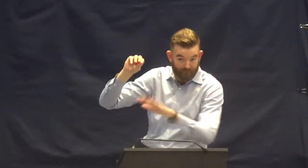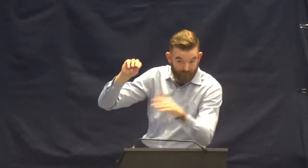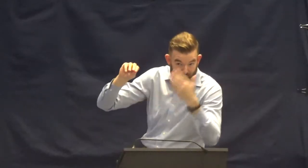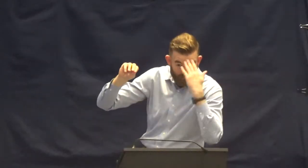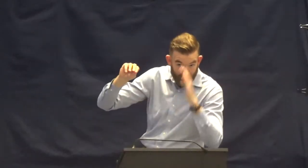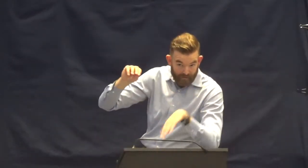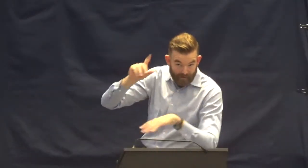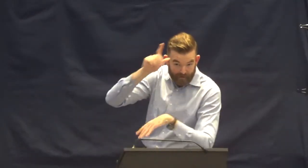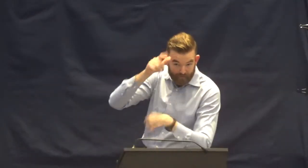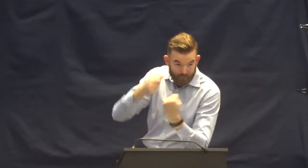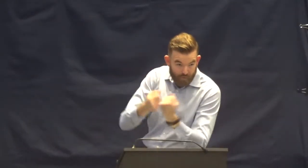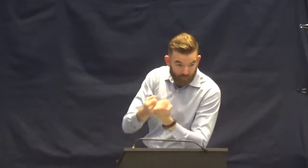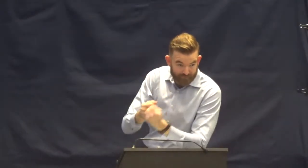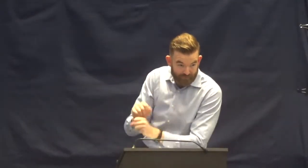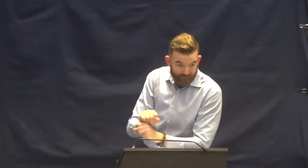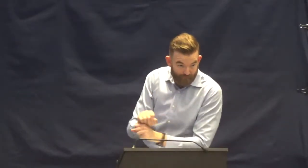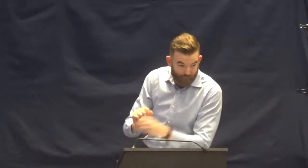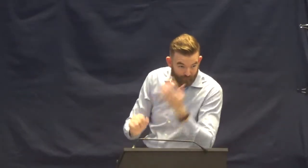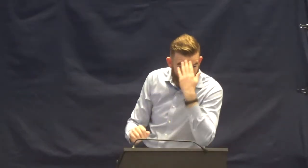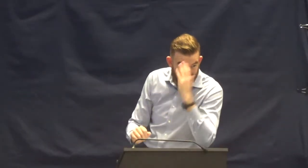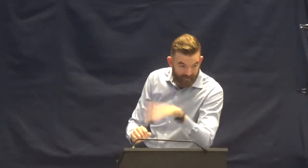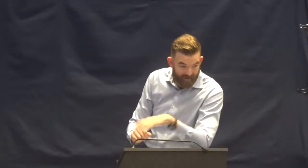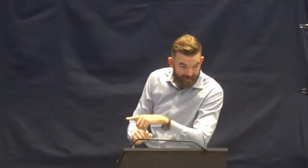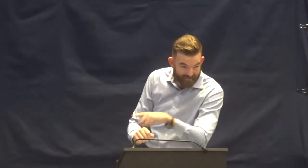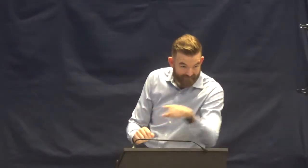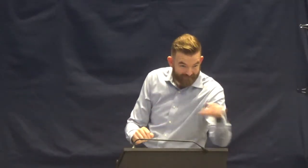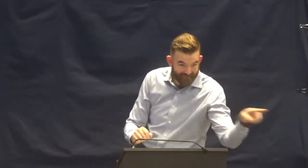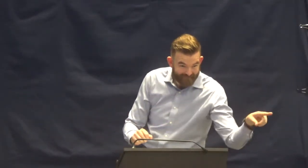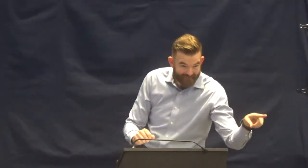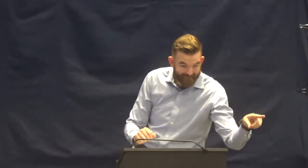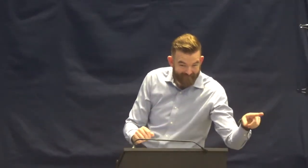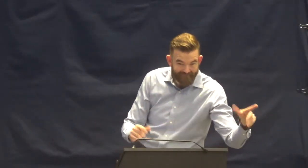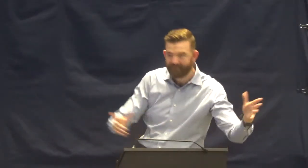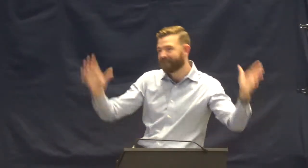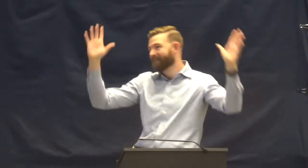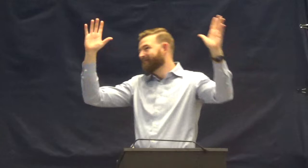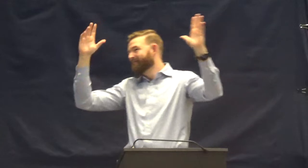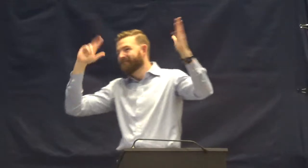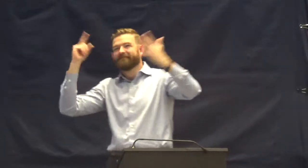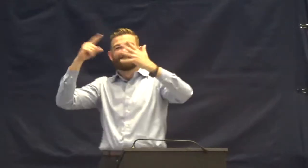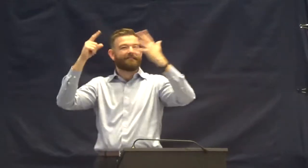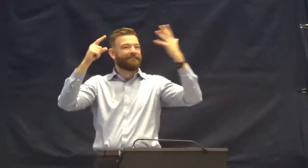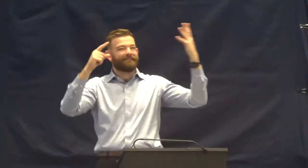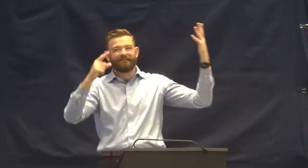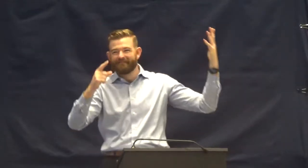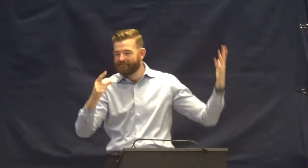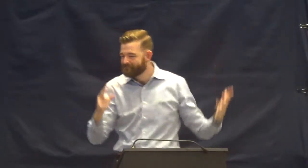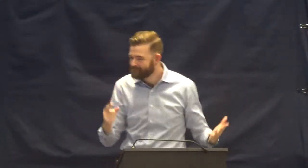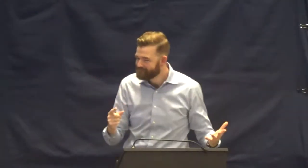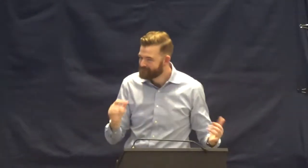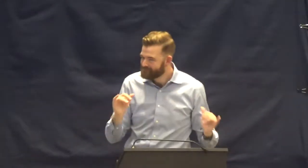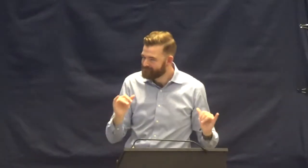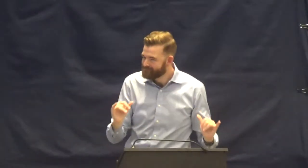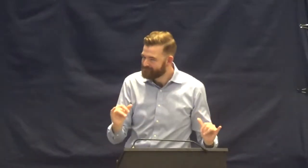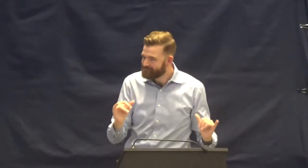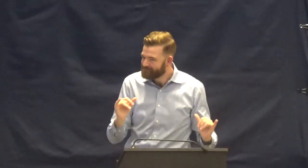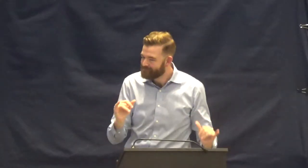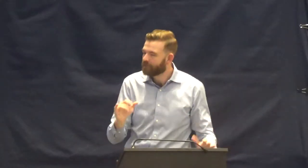Lincoln. They're our heroes. Did you know that Lincoln supported slavery? There's a lot of things that we are